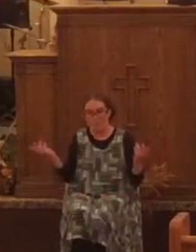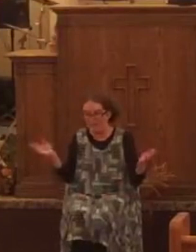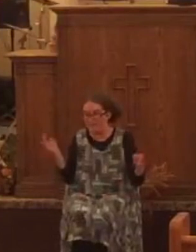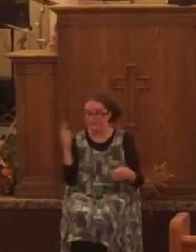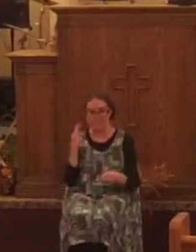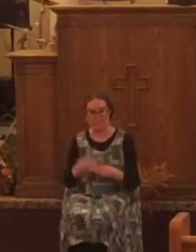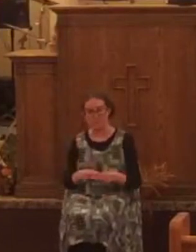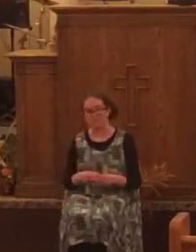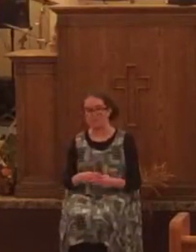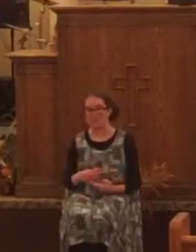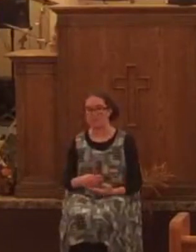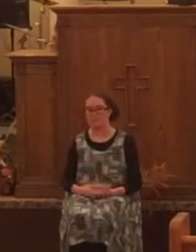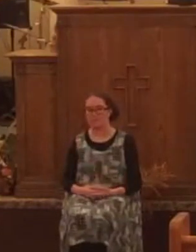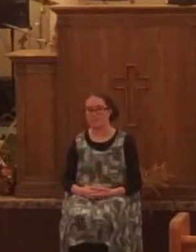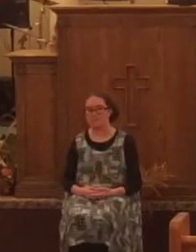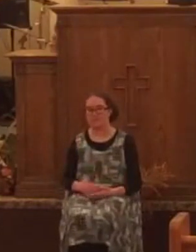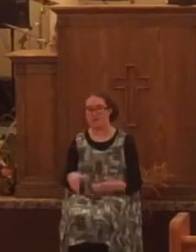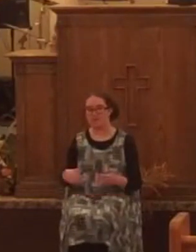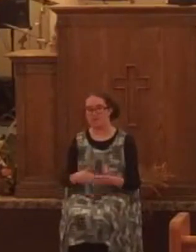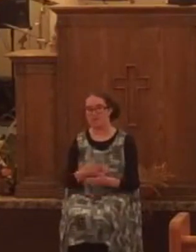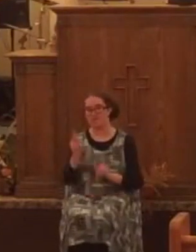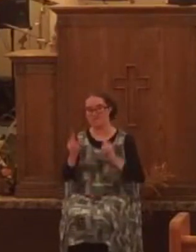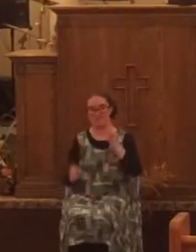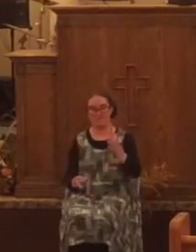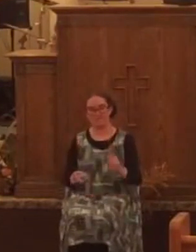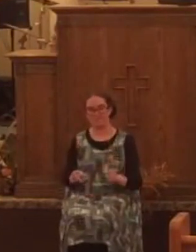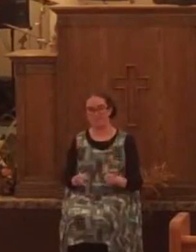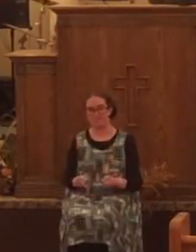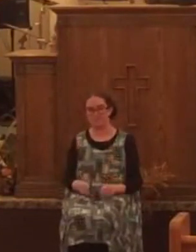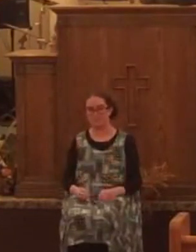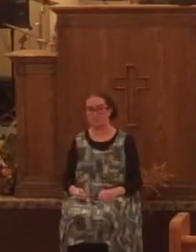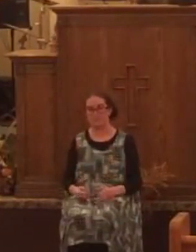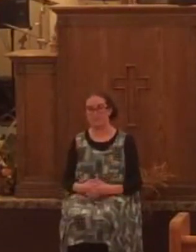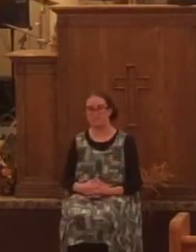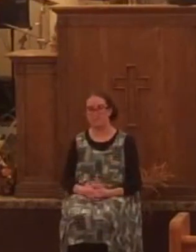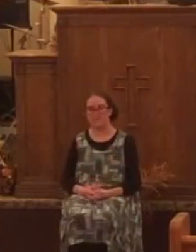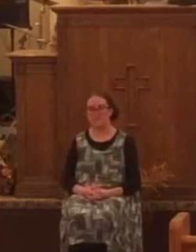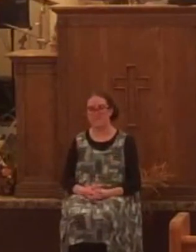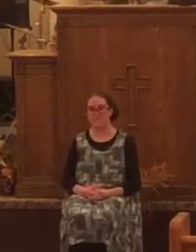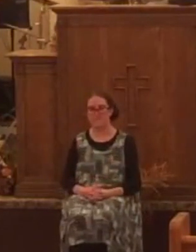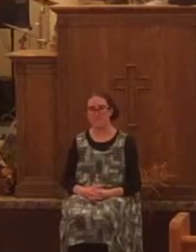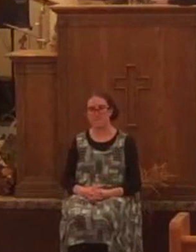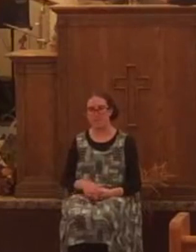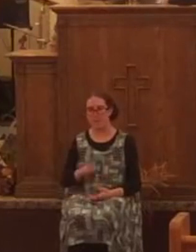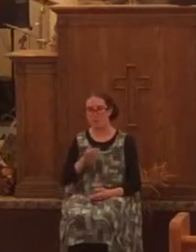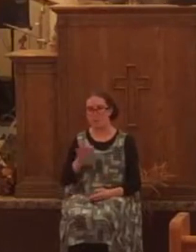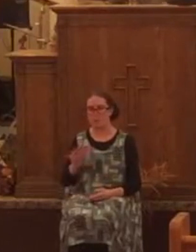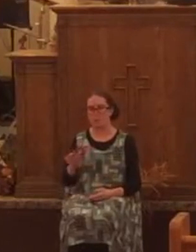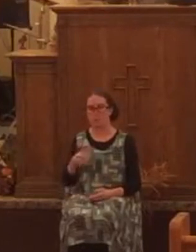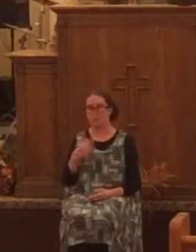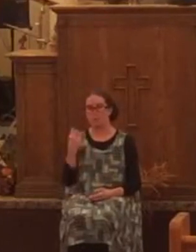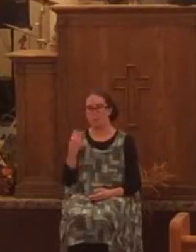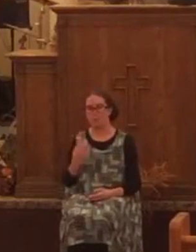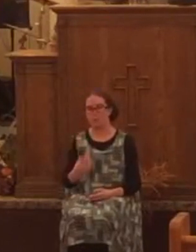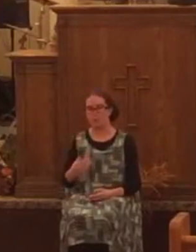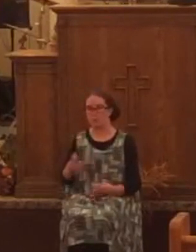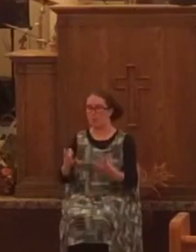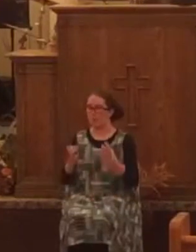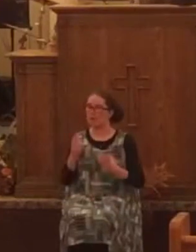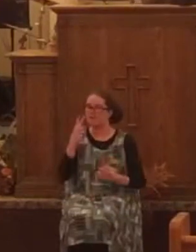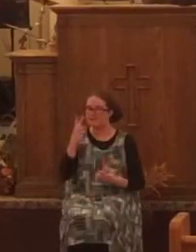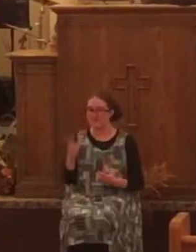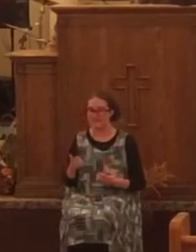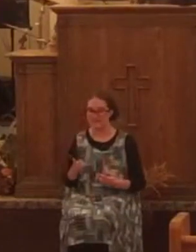Man, all them other people, the Bonettes. Oh man, yeah, we want to see